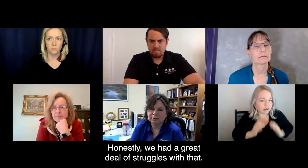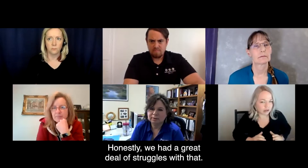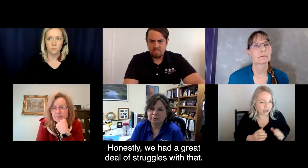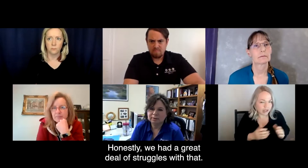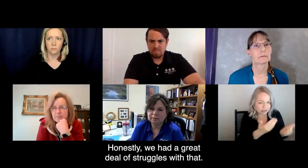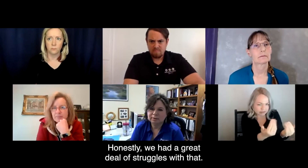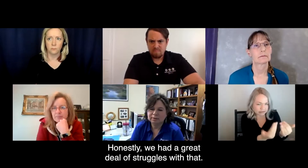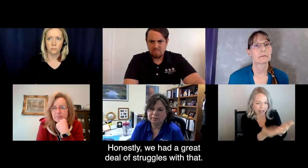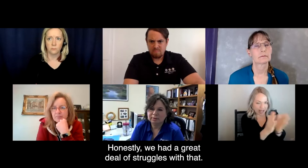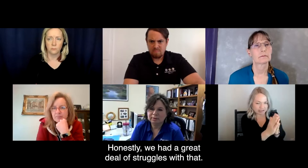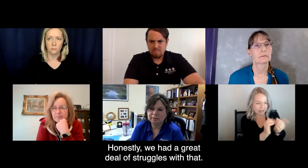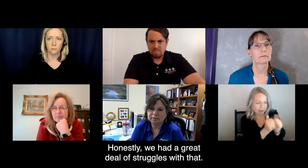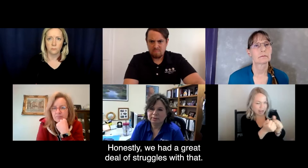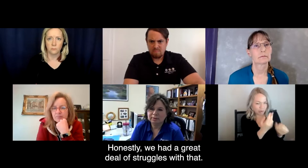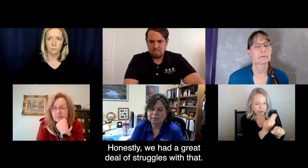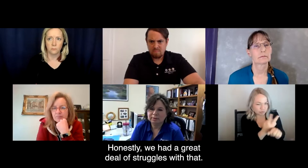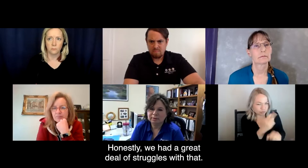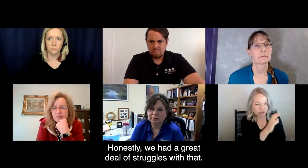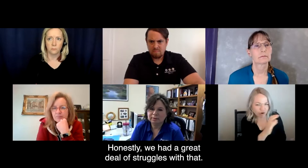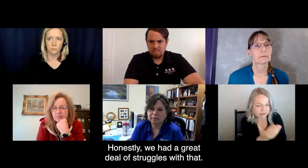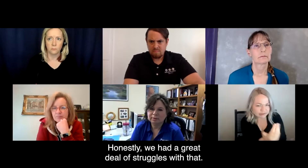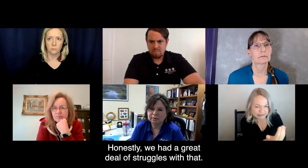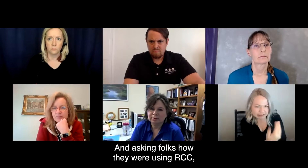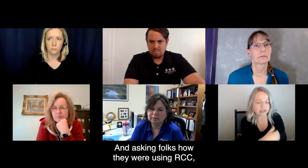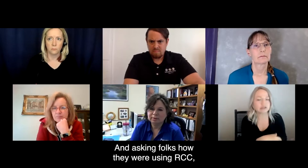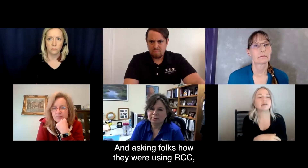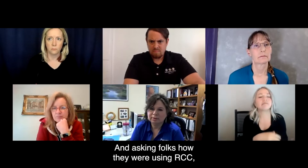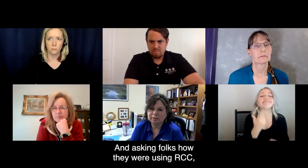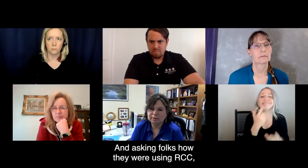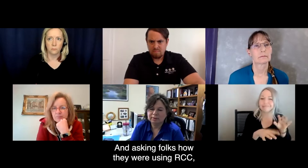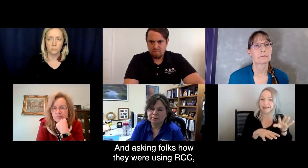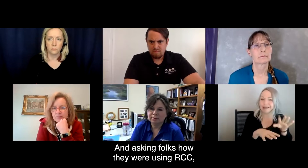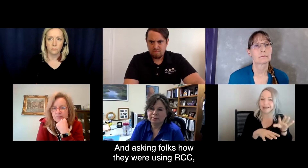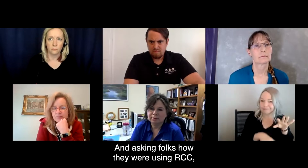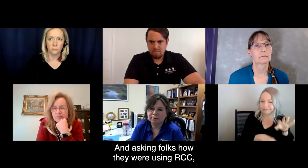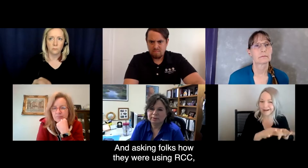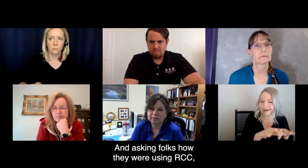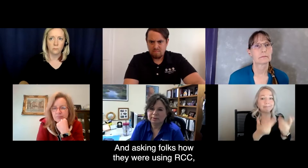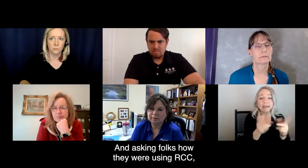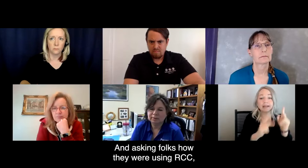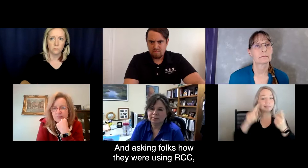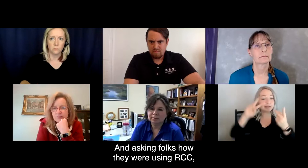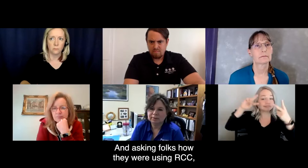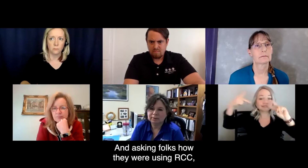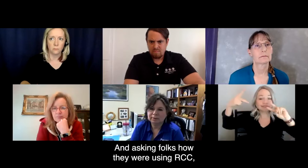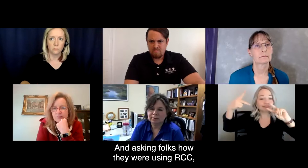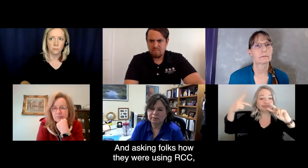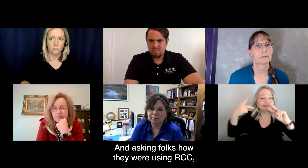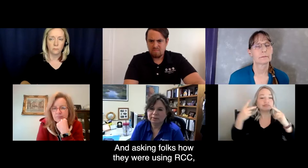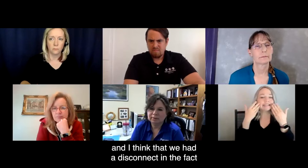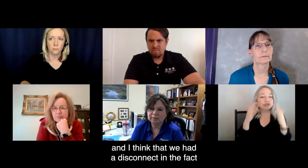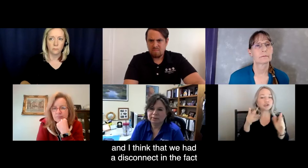honestly, we had a great deal of struggles with that and asking folks how they were using